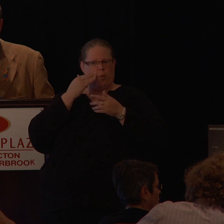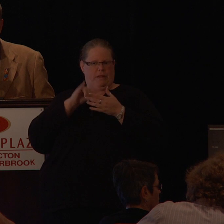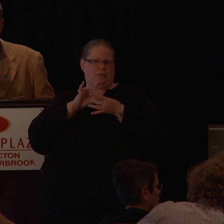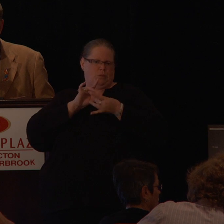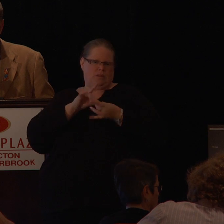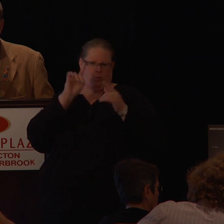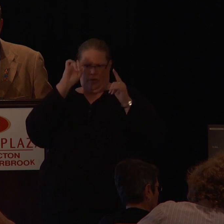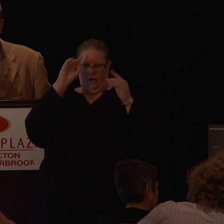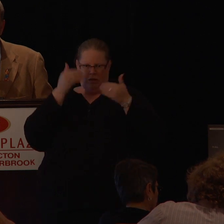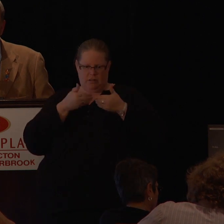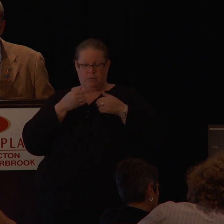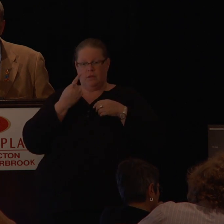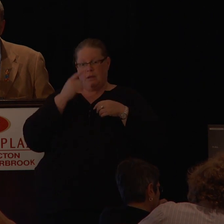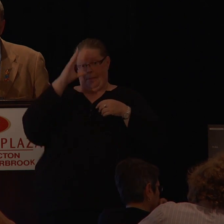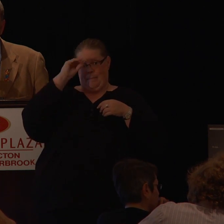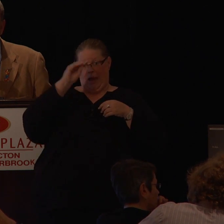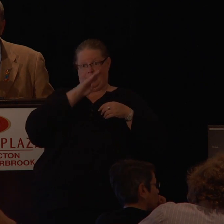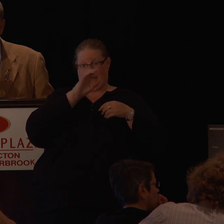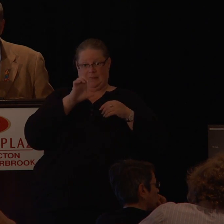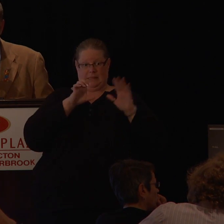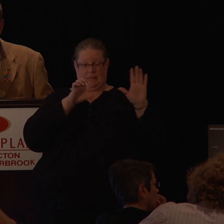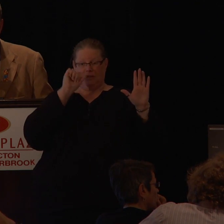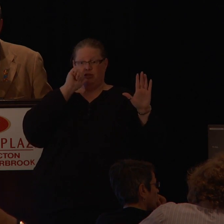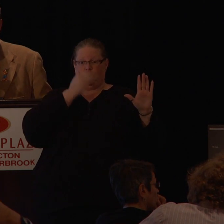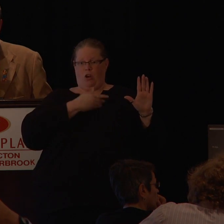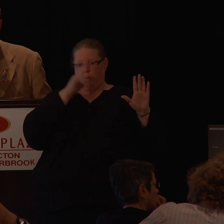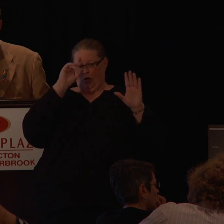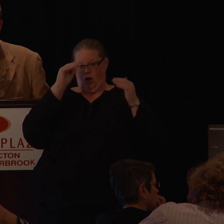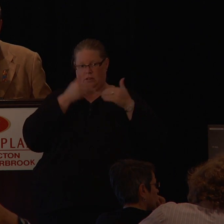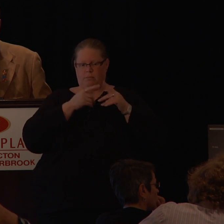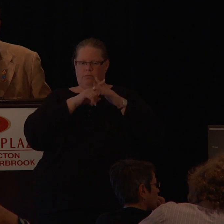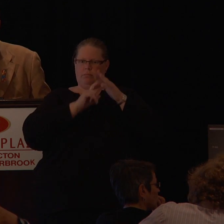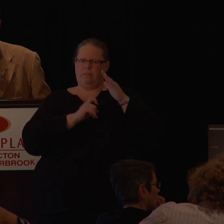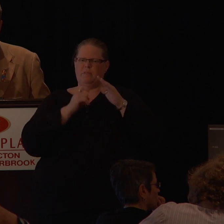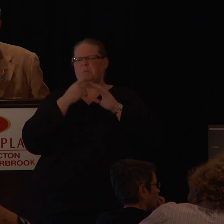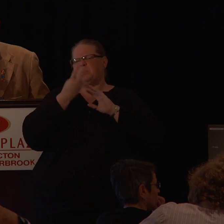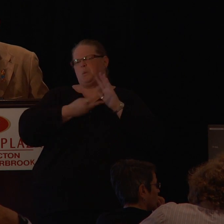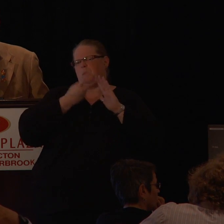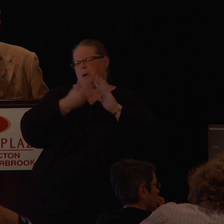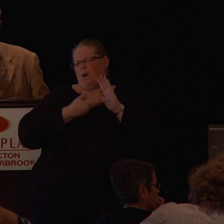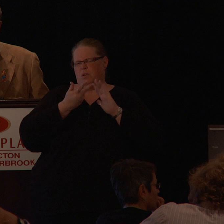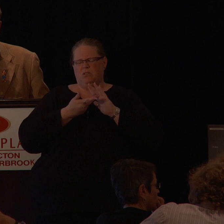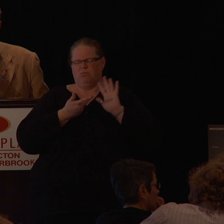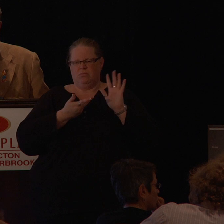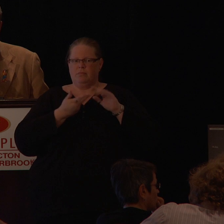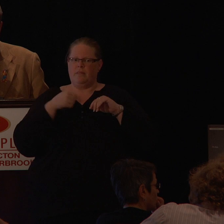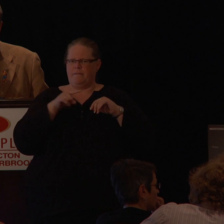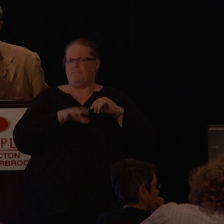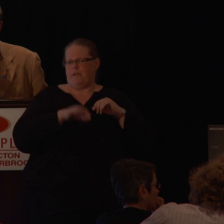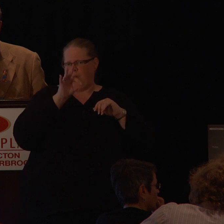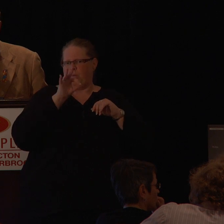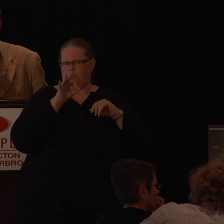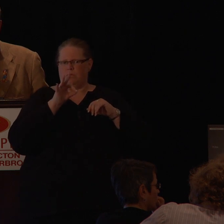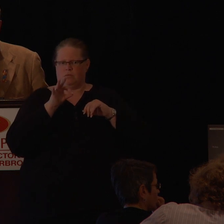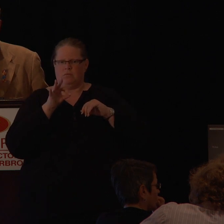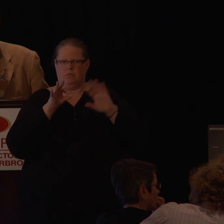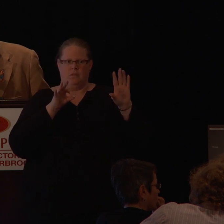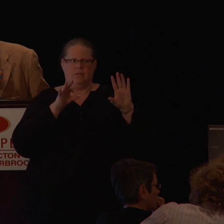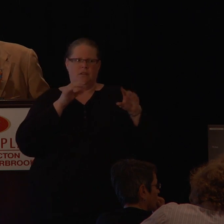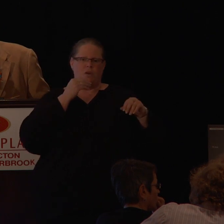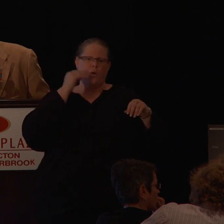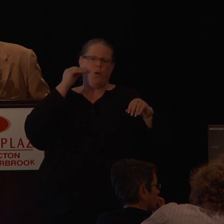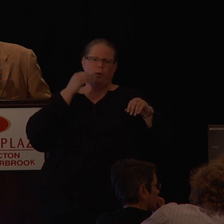in BC, his daughter went missing for a couple of hours. She was found at the home, the